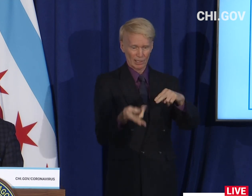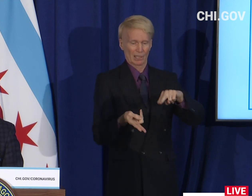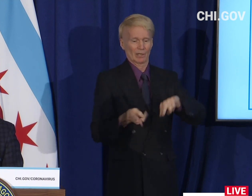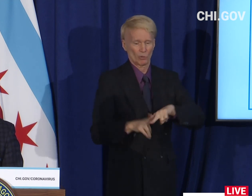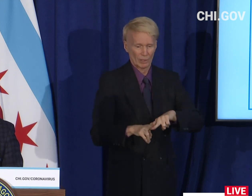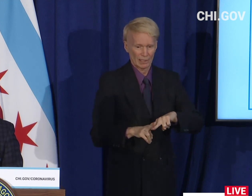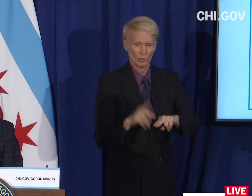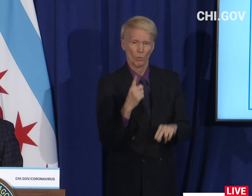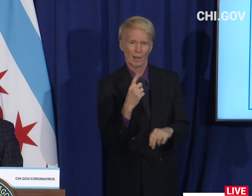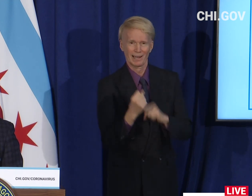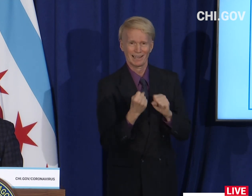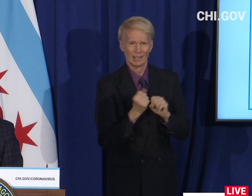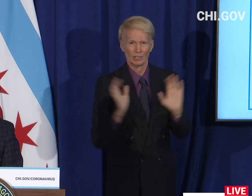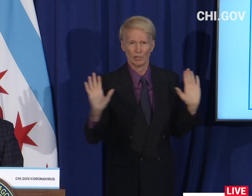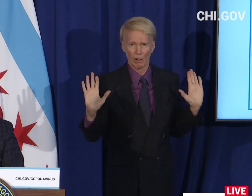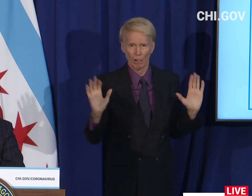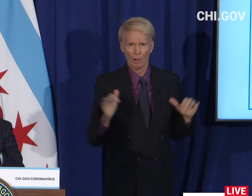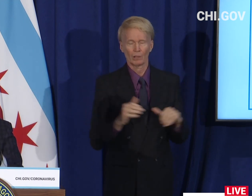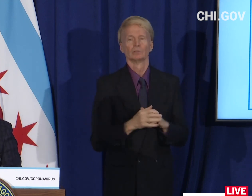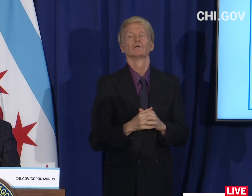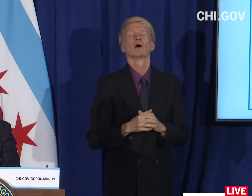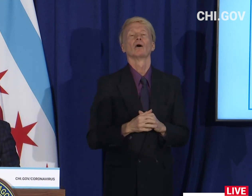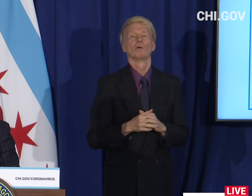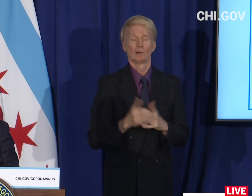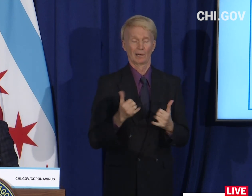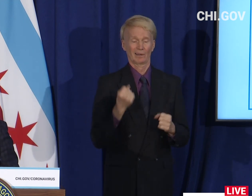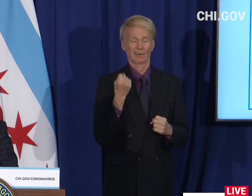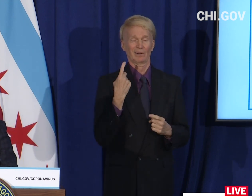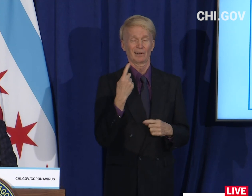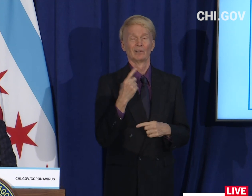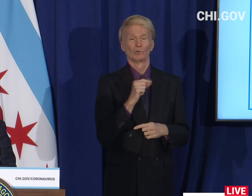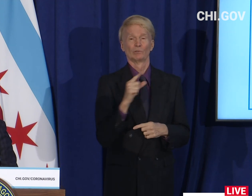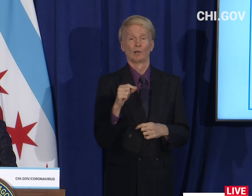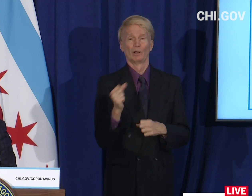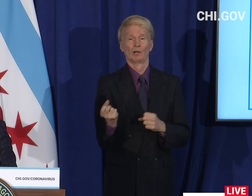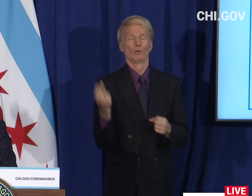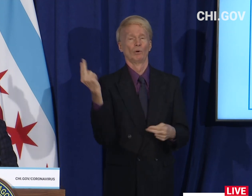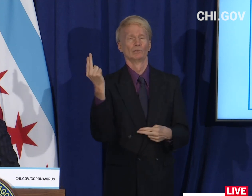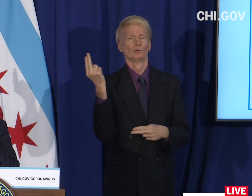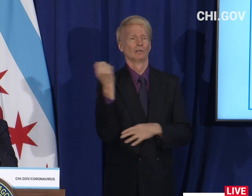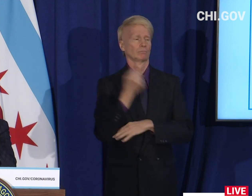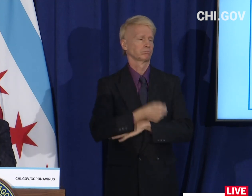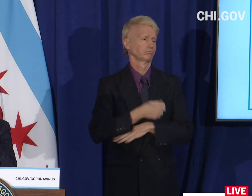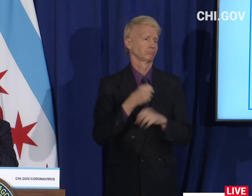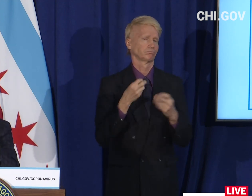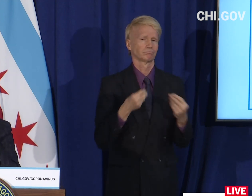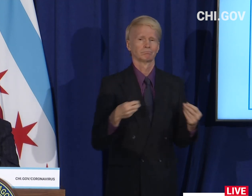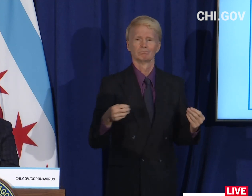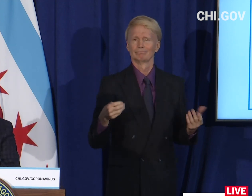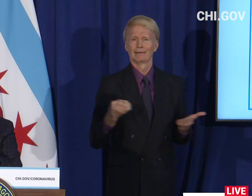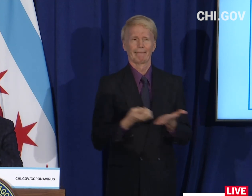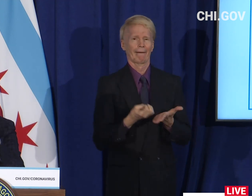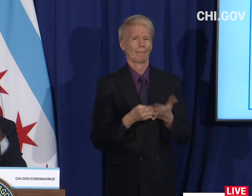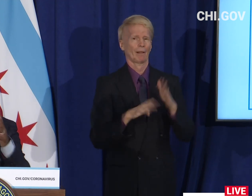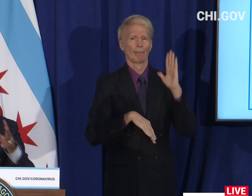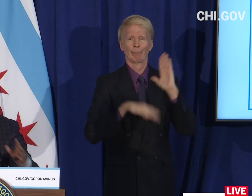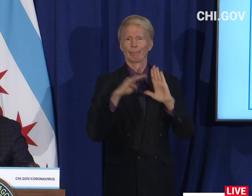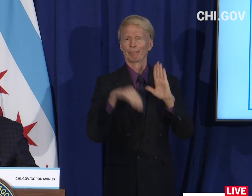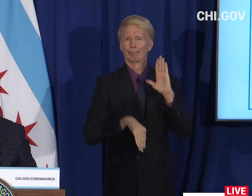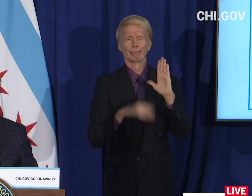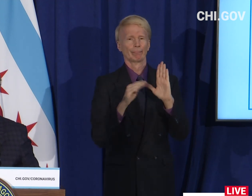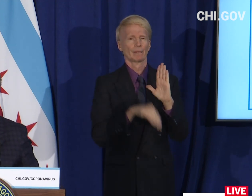increase per year. So in this historic year, where we've seen a massive shutdown and meltdown of our economy, when we